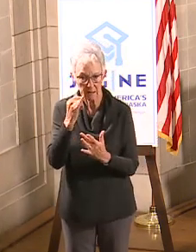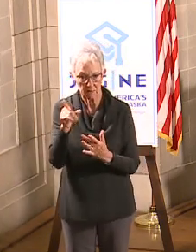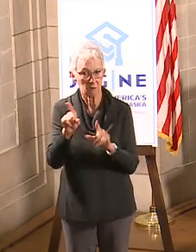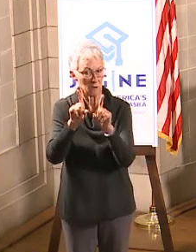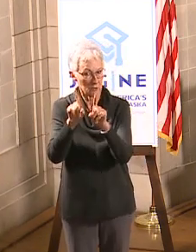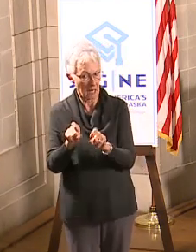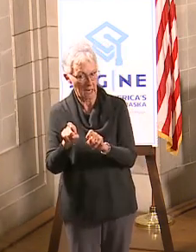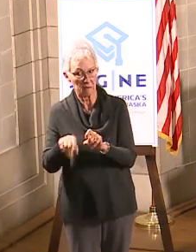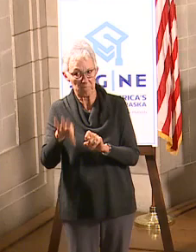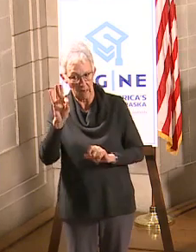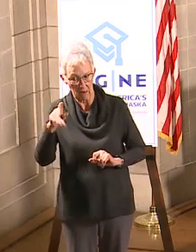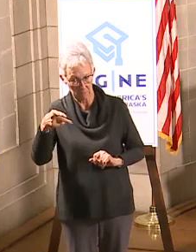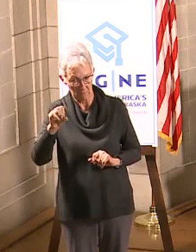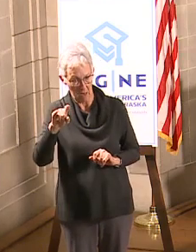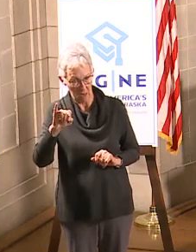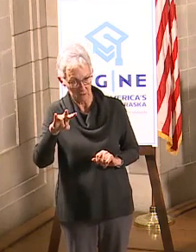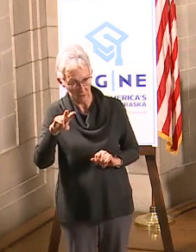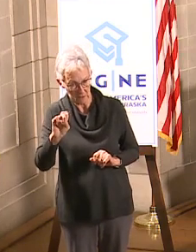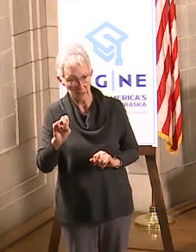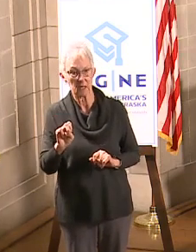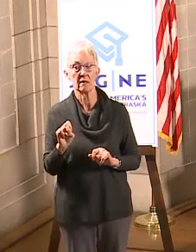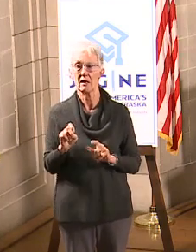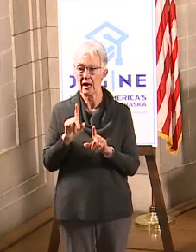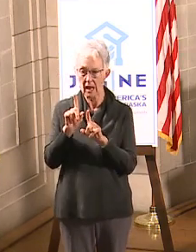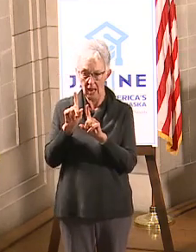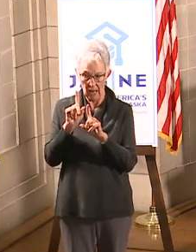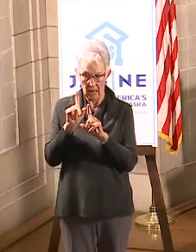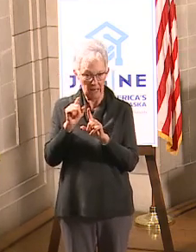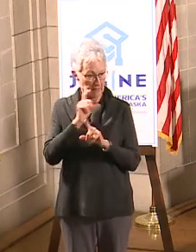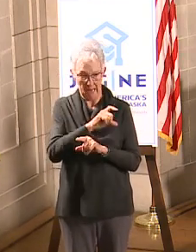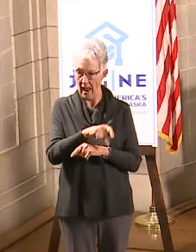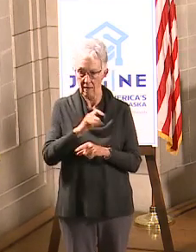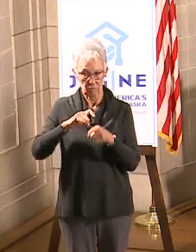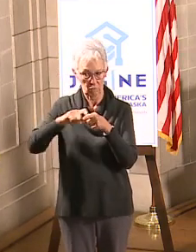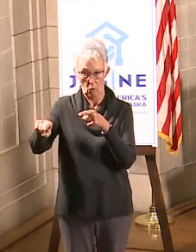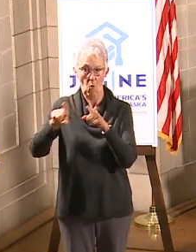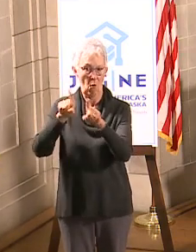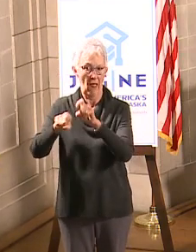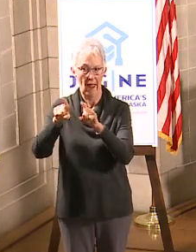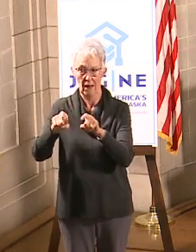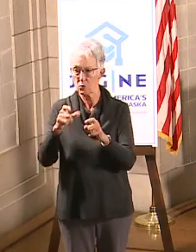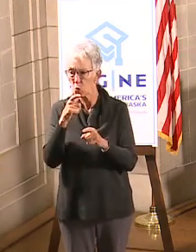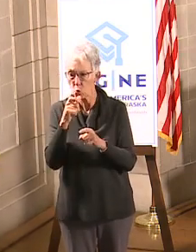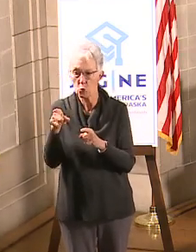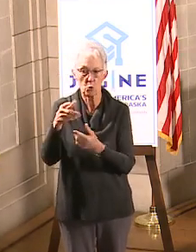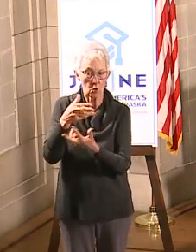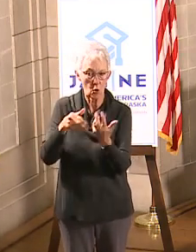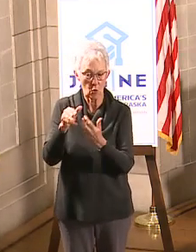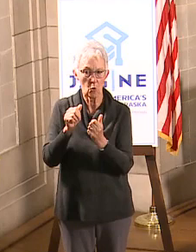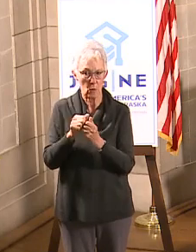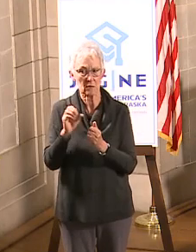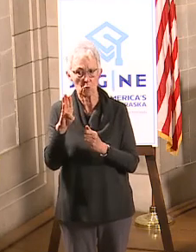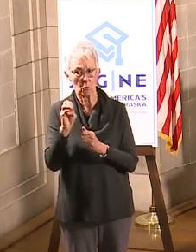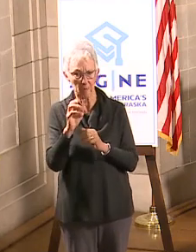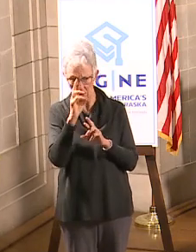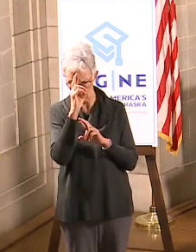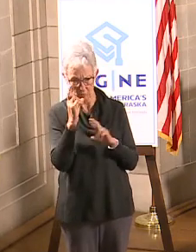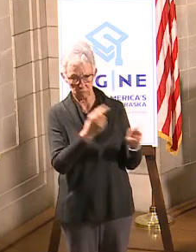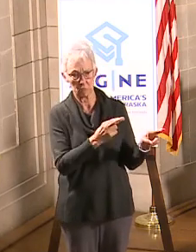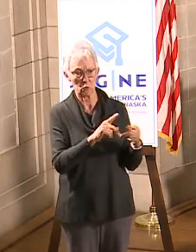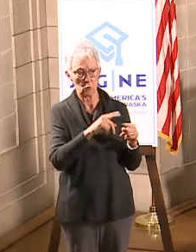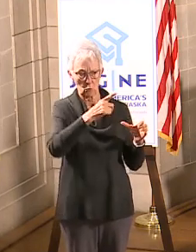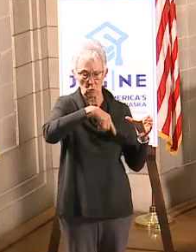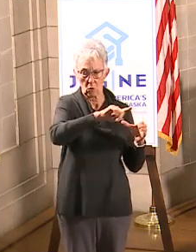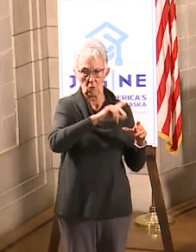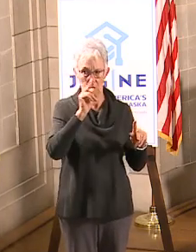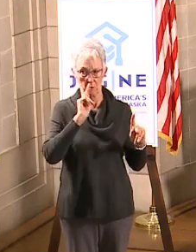Please treat them with dignity and respect. Leave a little space for grace. They're trying to keep people healthy. It would be a great opportunity today to say thank